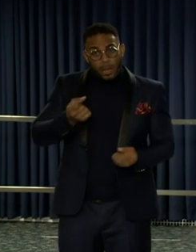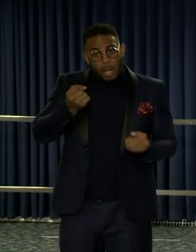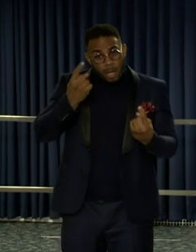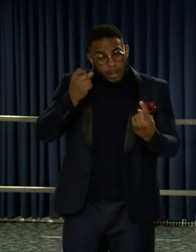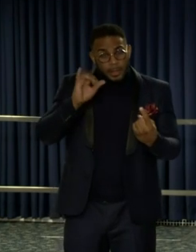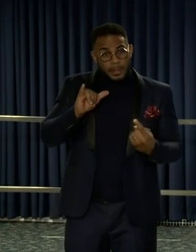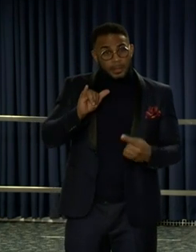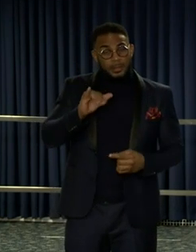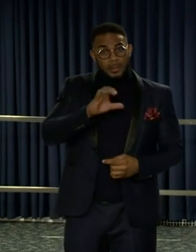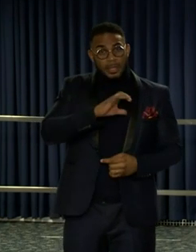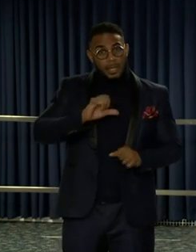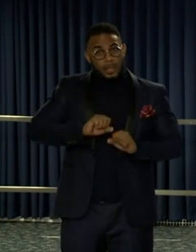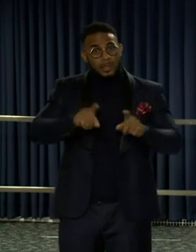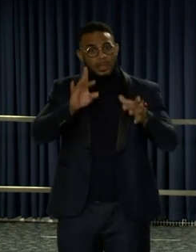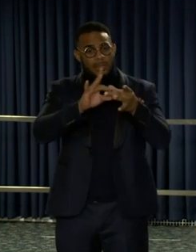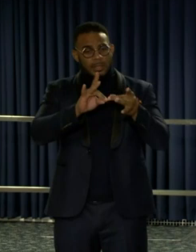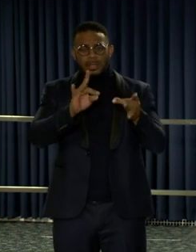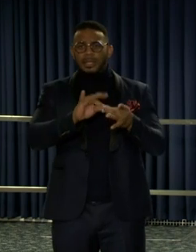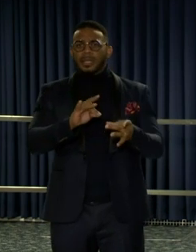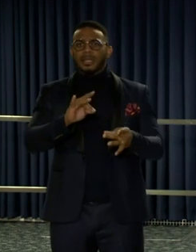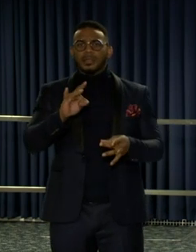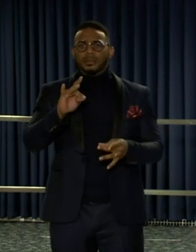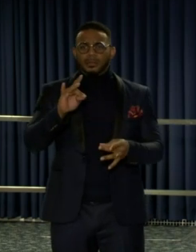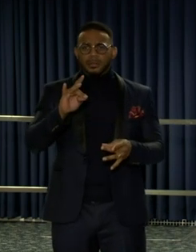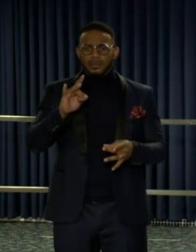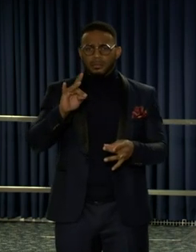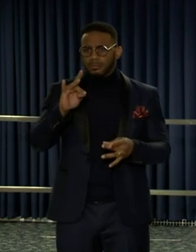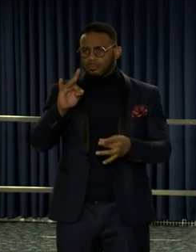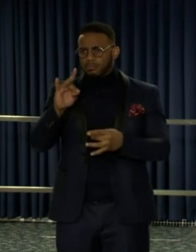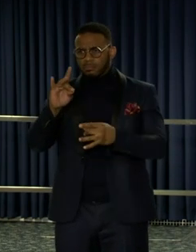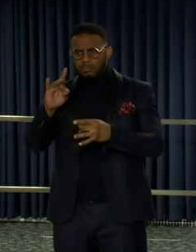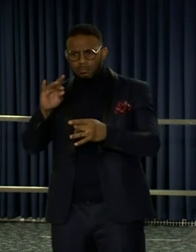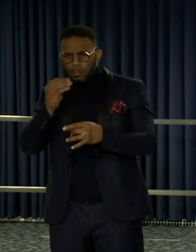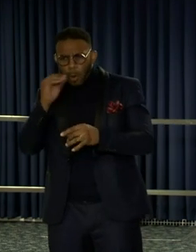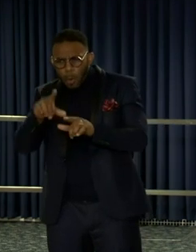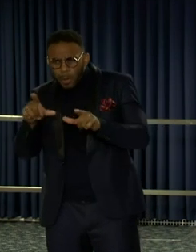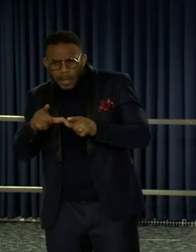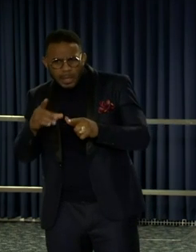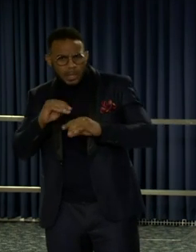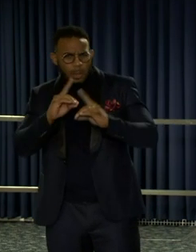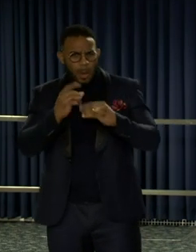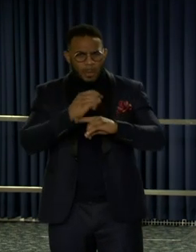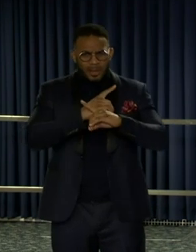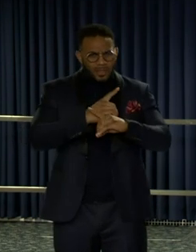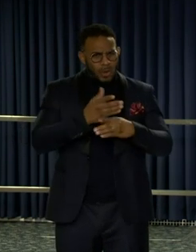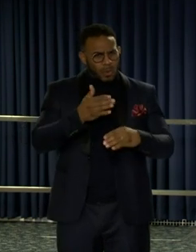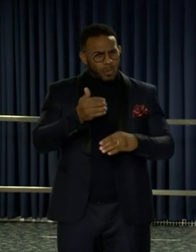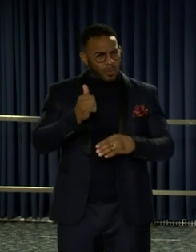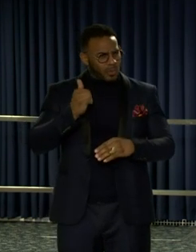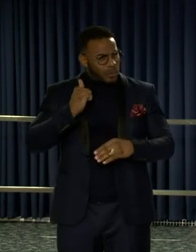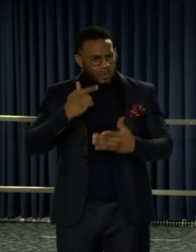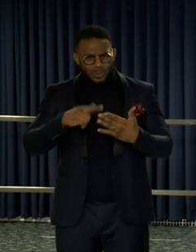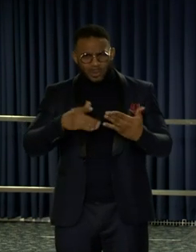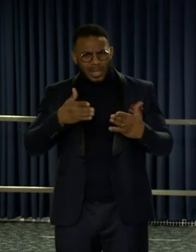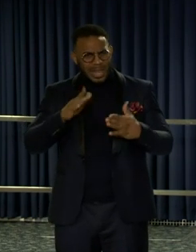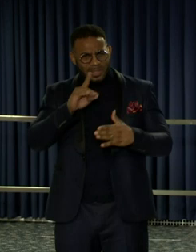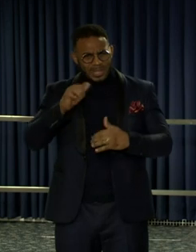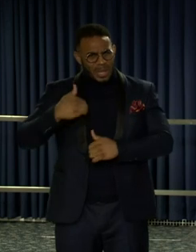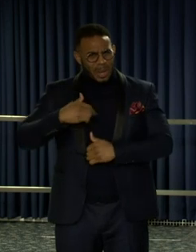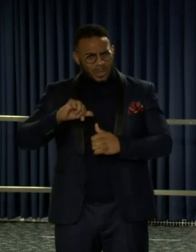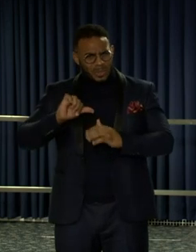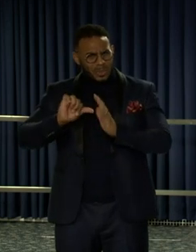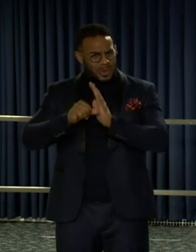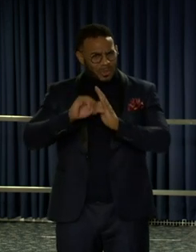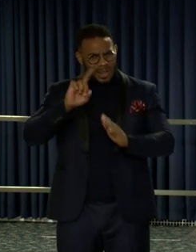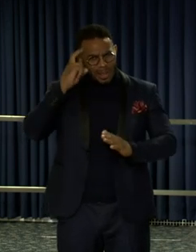that the council put out a statement saying that originally the Department of Defense refused to allow the D.C. Guard to